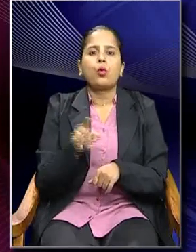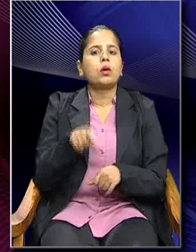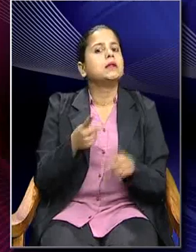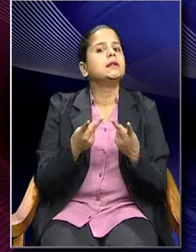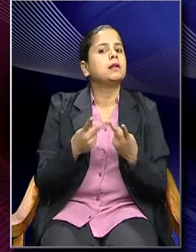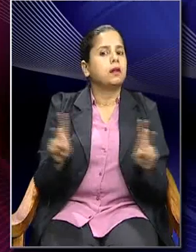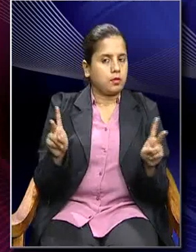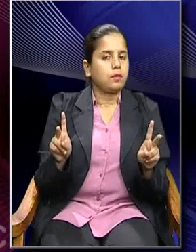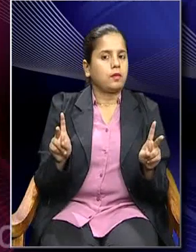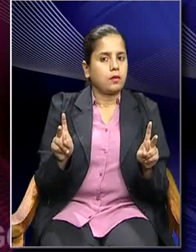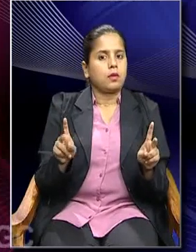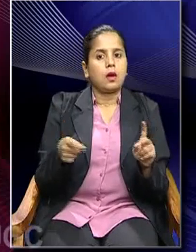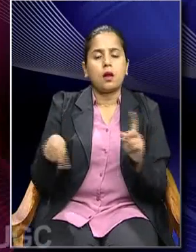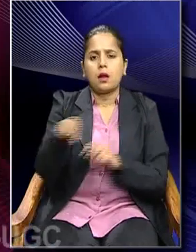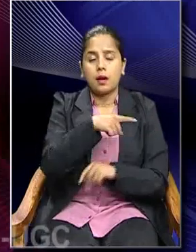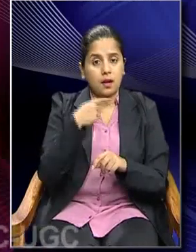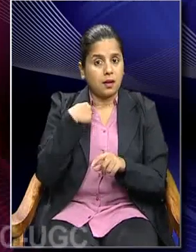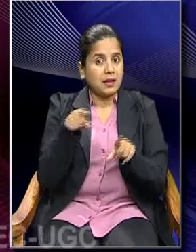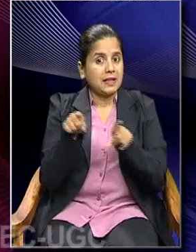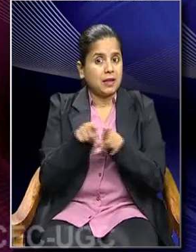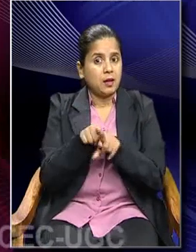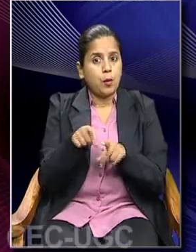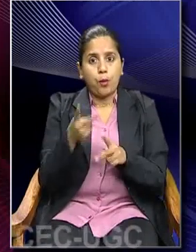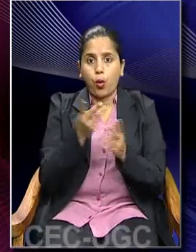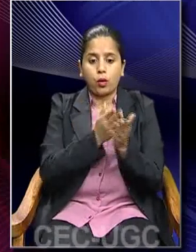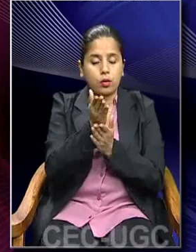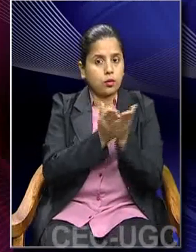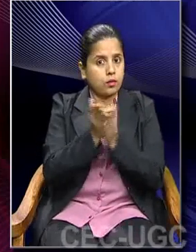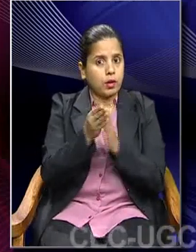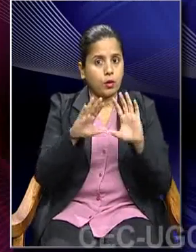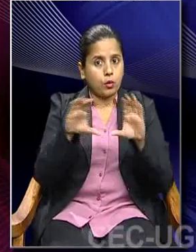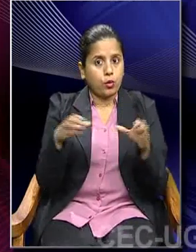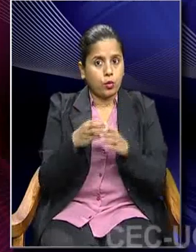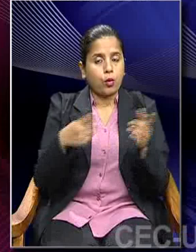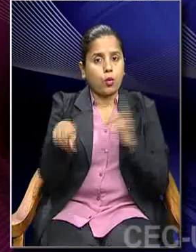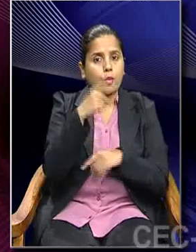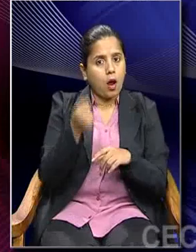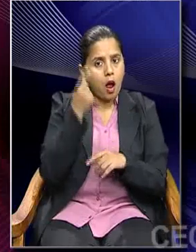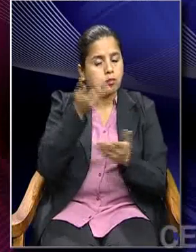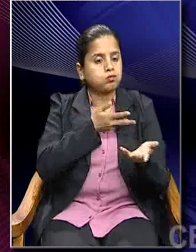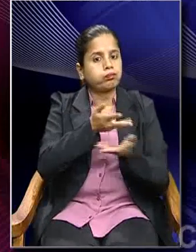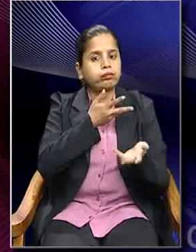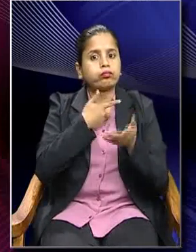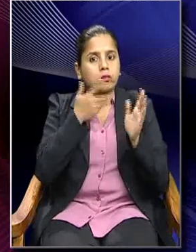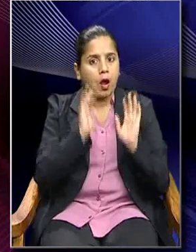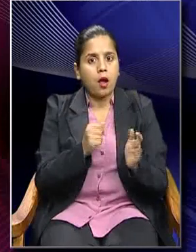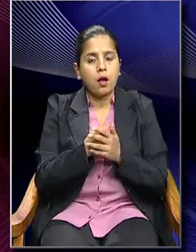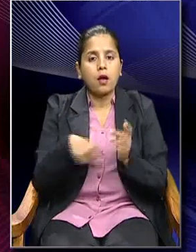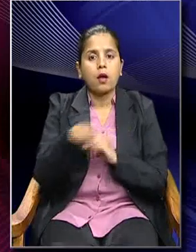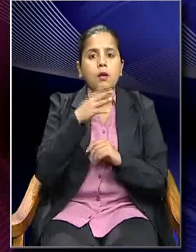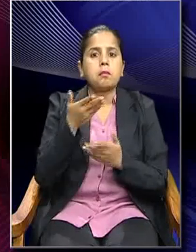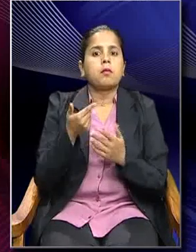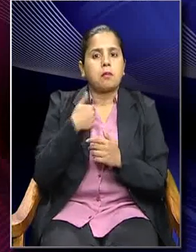different. So though it is though both refers to group in which there is interaction, in which there is a we